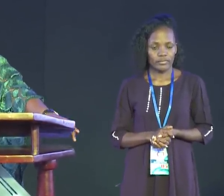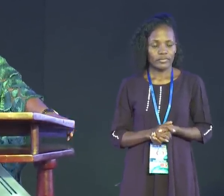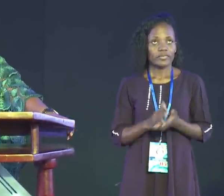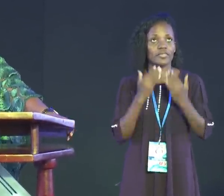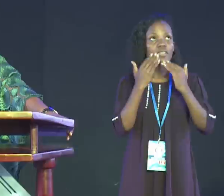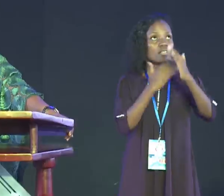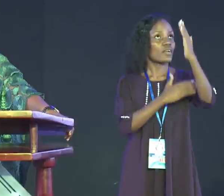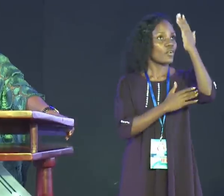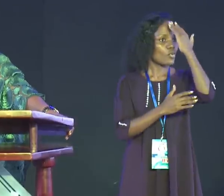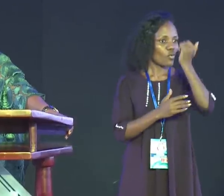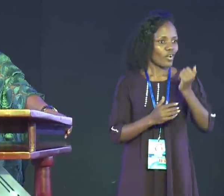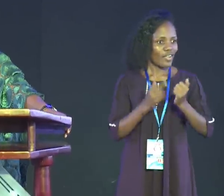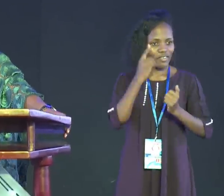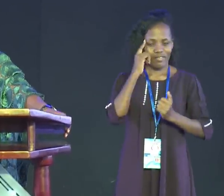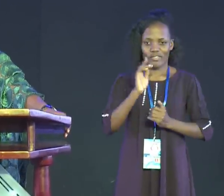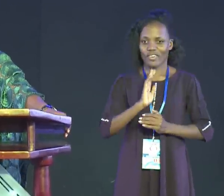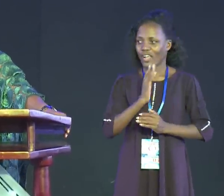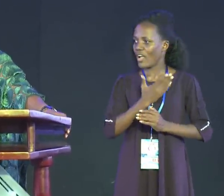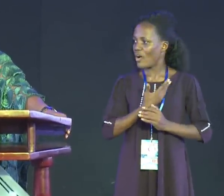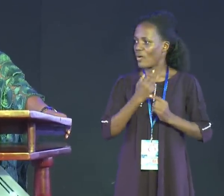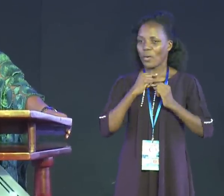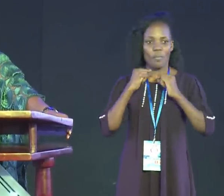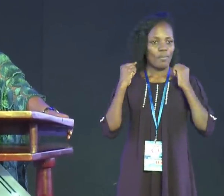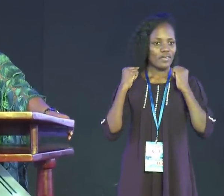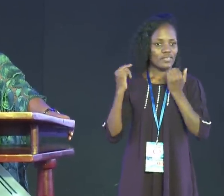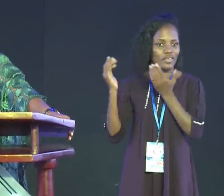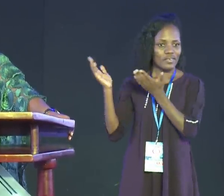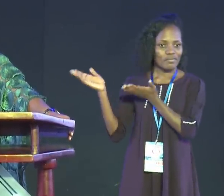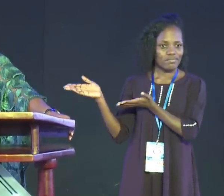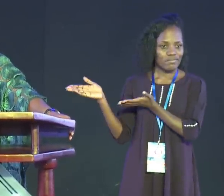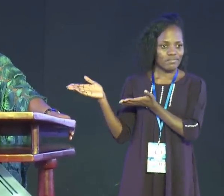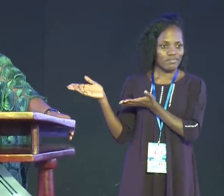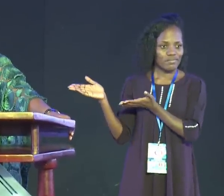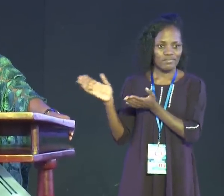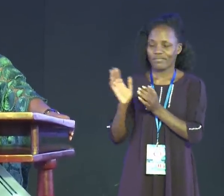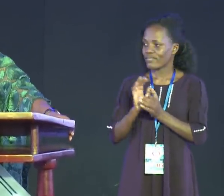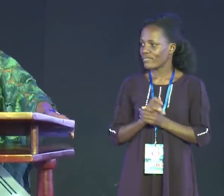Nibaza Katonda lwa musumba waffe. I thank the Lord for our pastor.